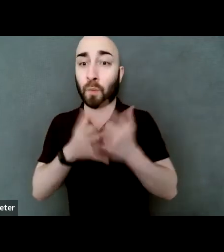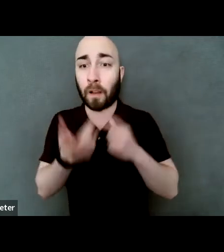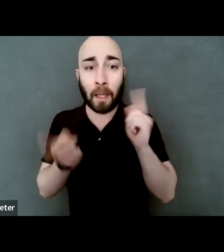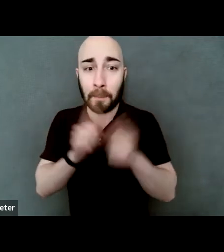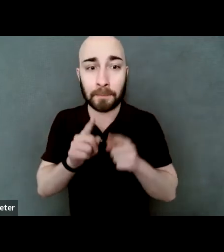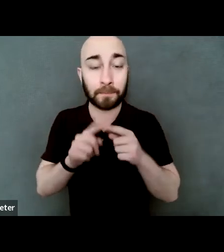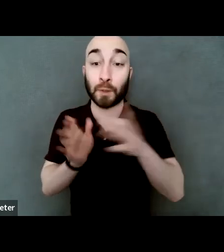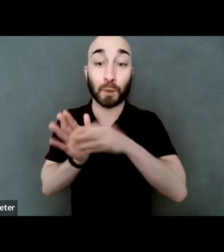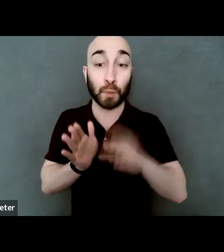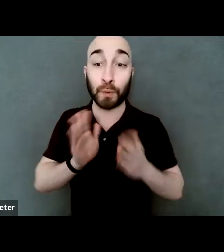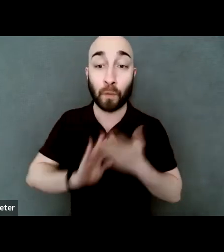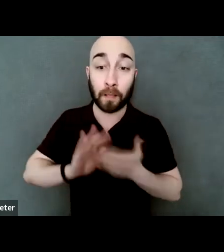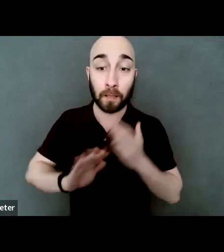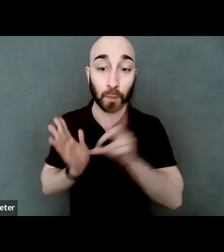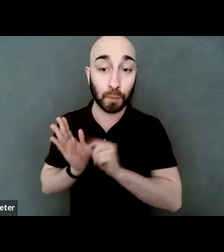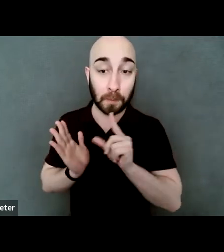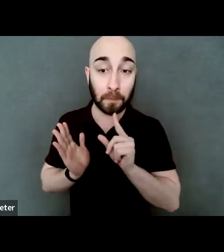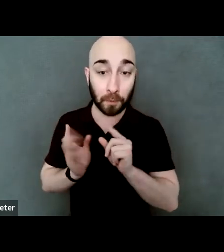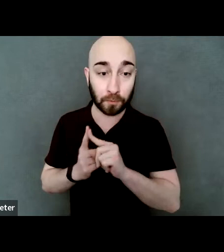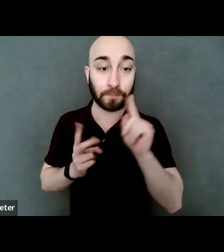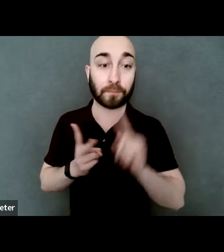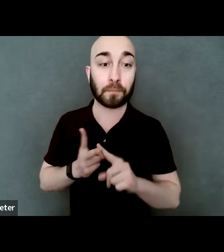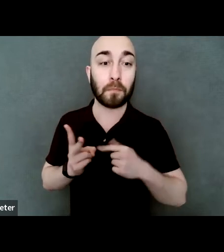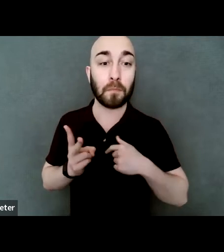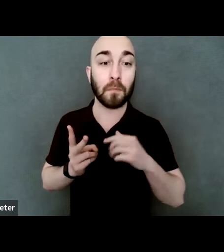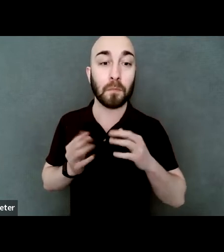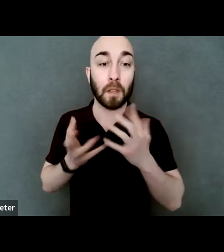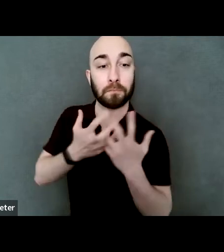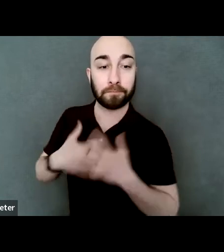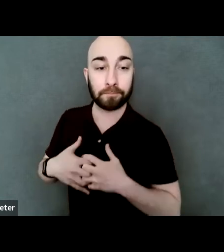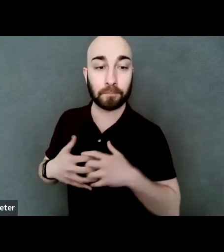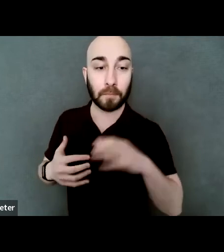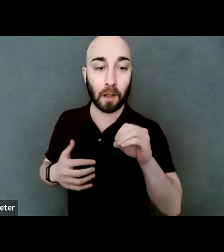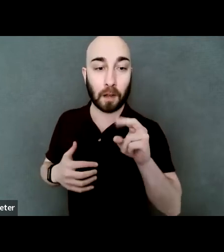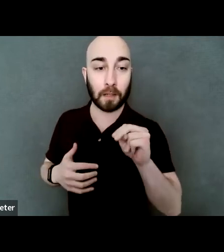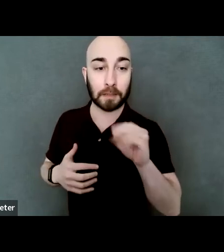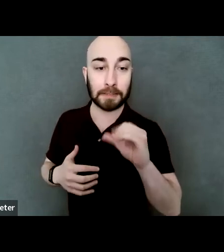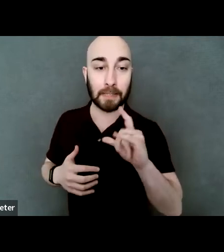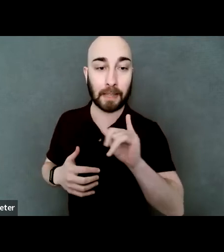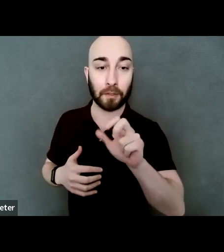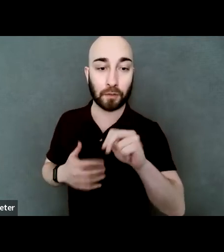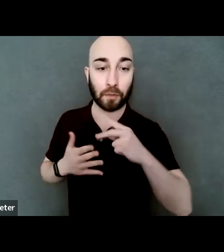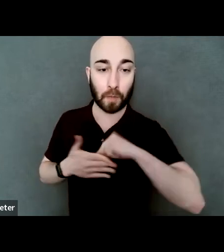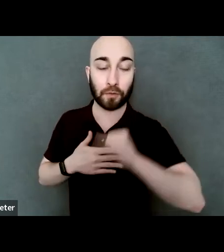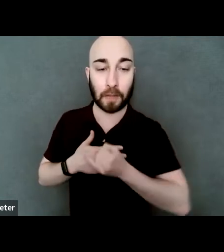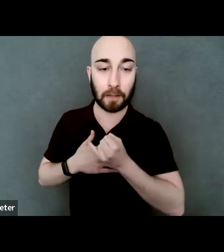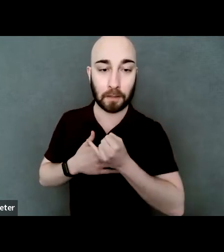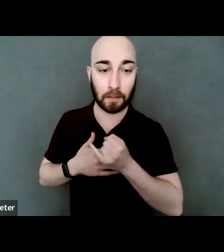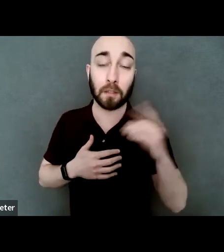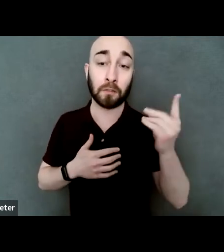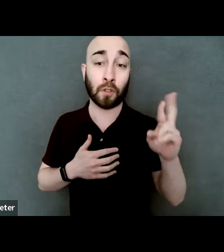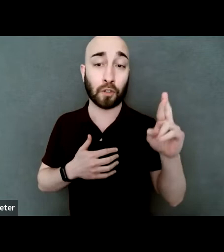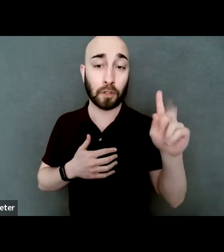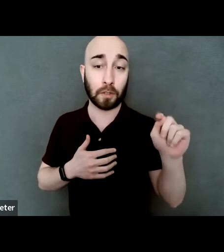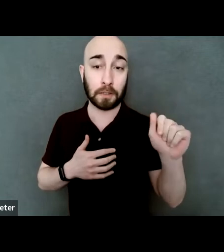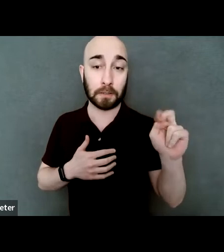student-run newspaper and the Conciliation Project that was spearheaded by our beloved Dr. Tanya